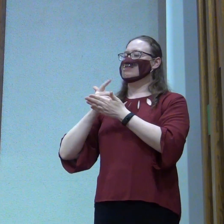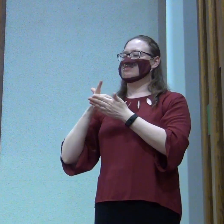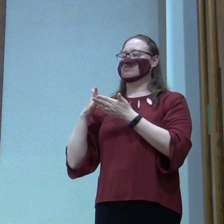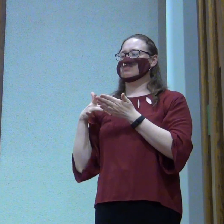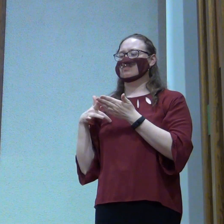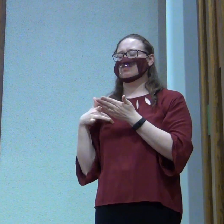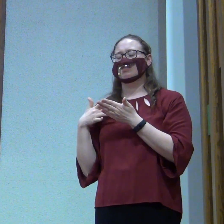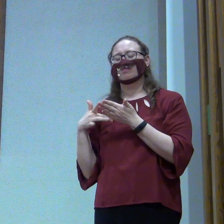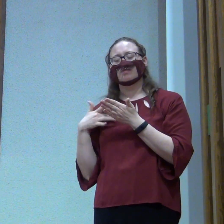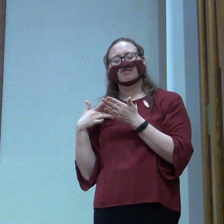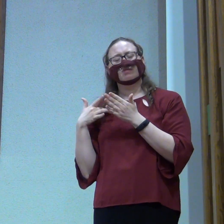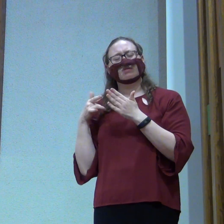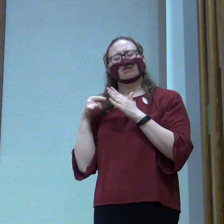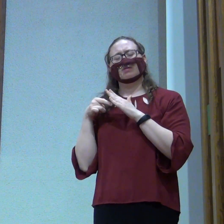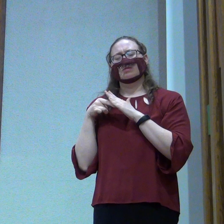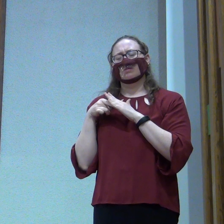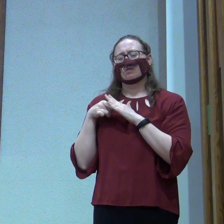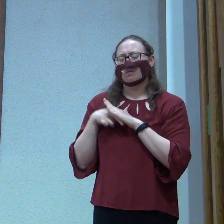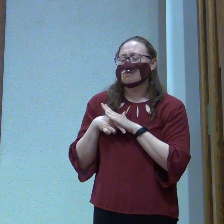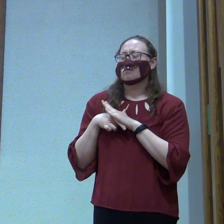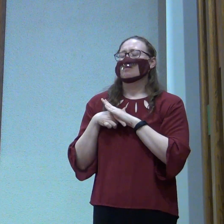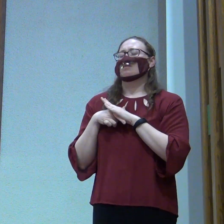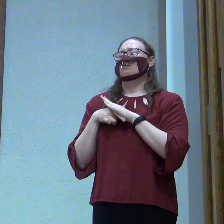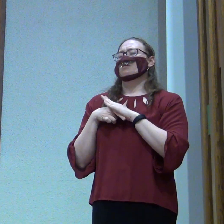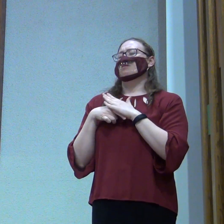down to our bones